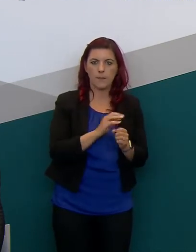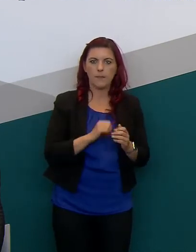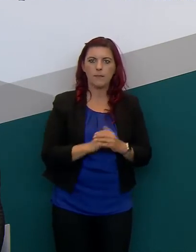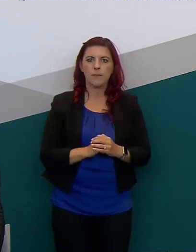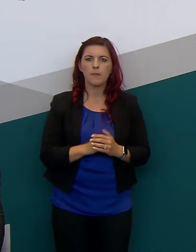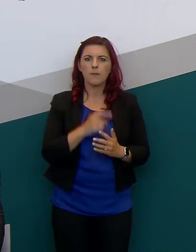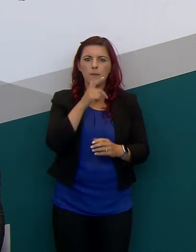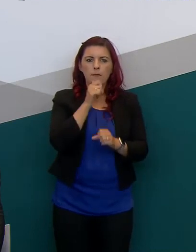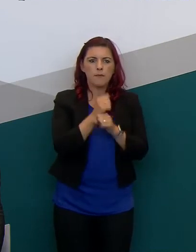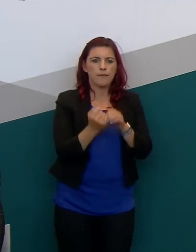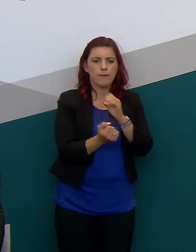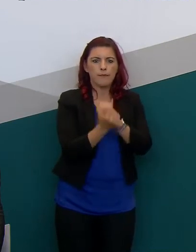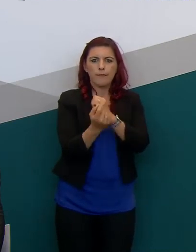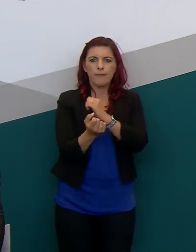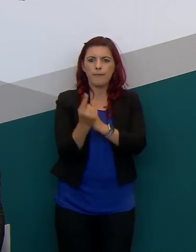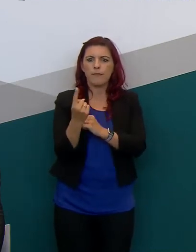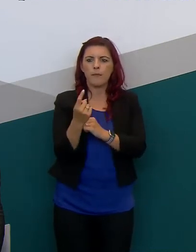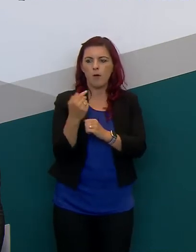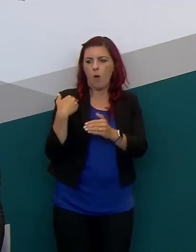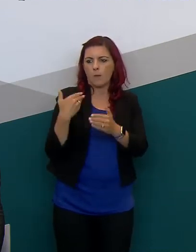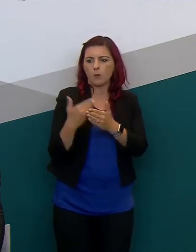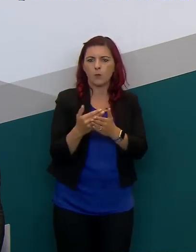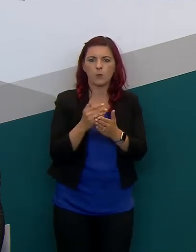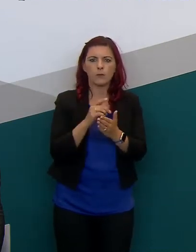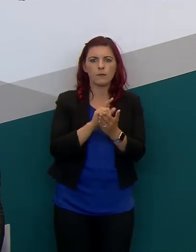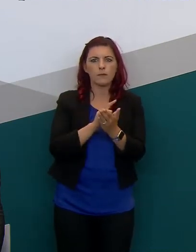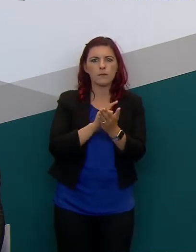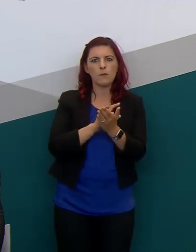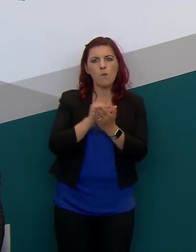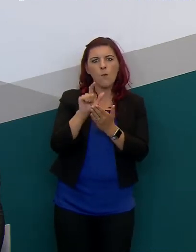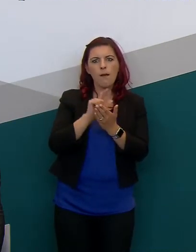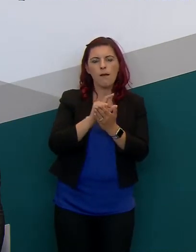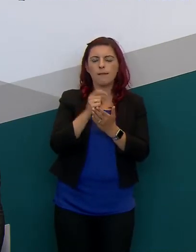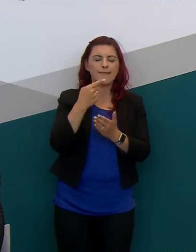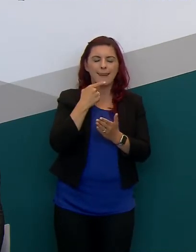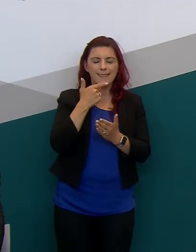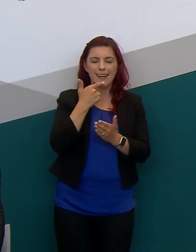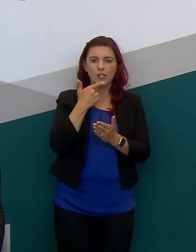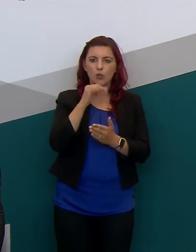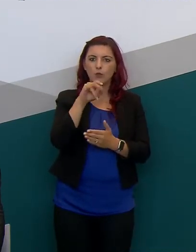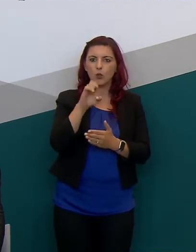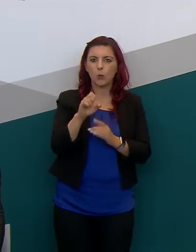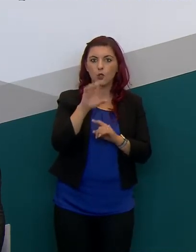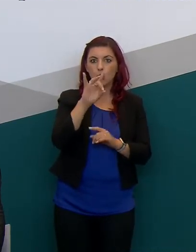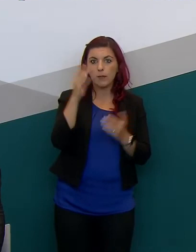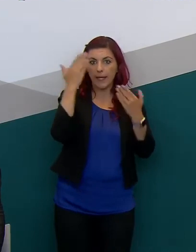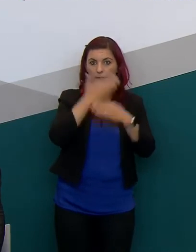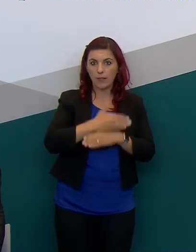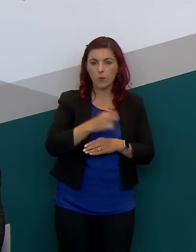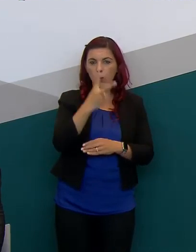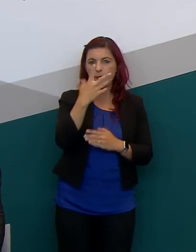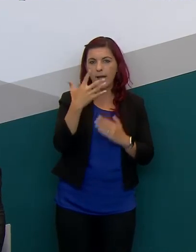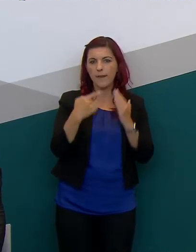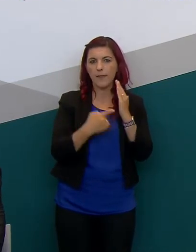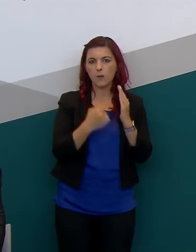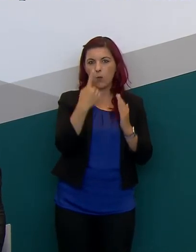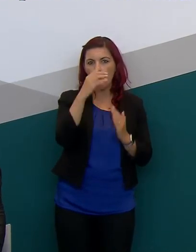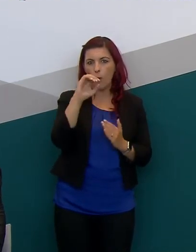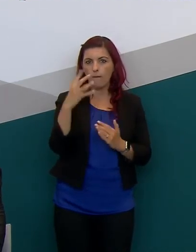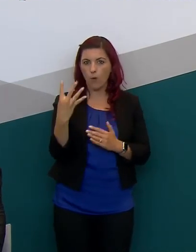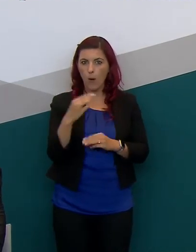terms of incident cases notified to midnight, 2nd of June, Tuesday night, at that point